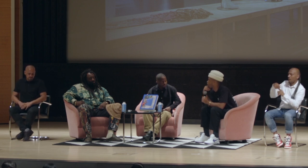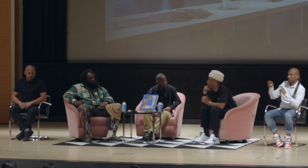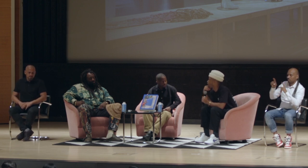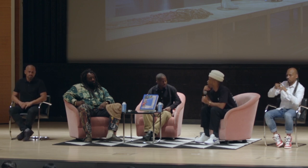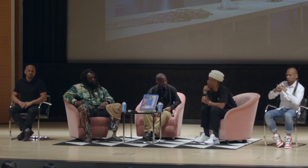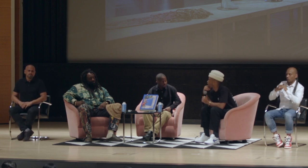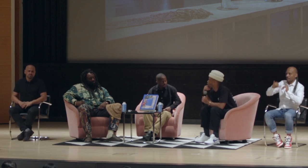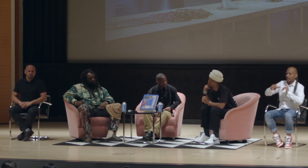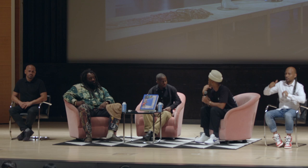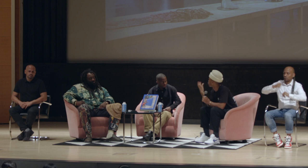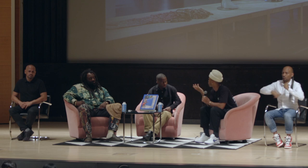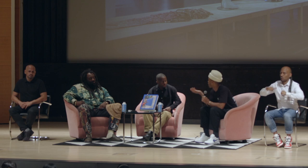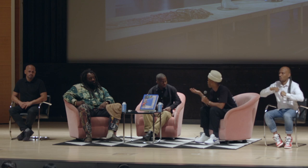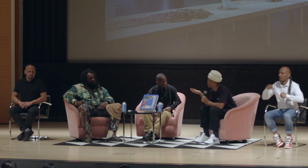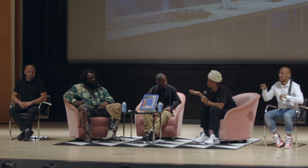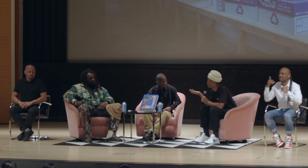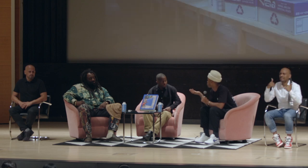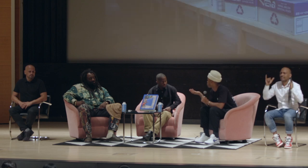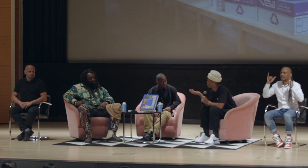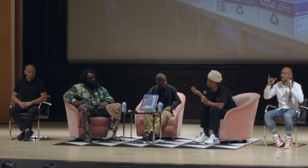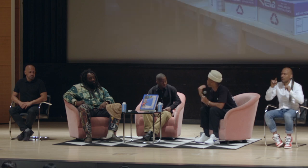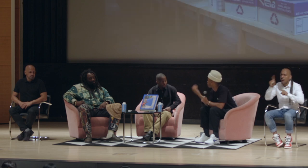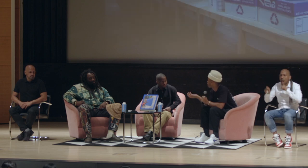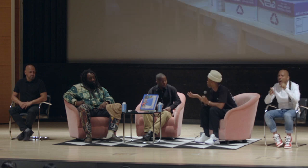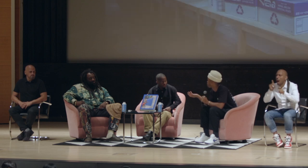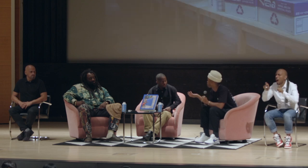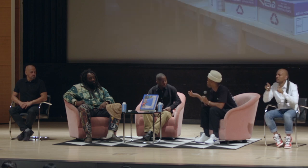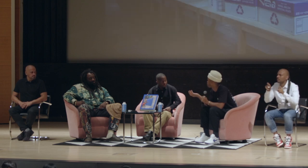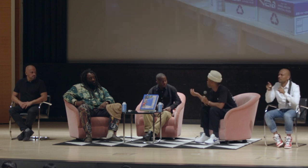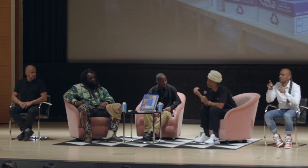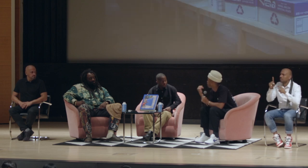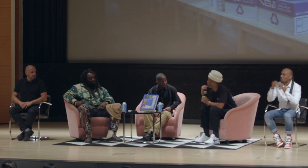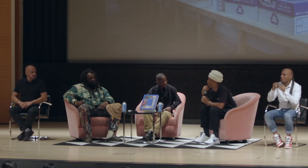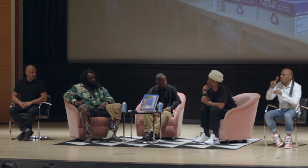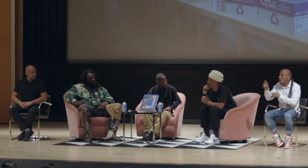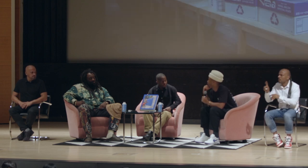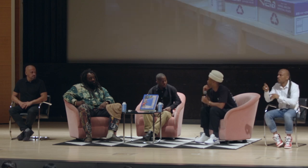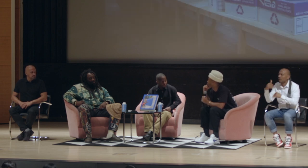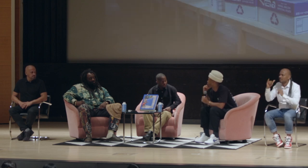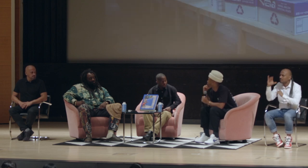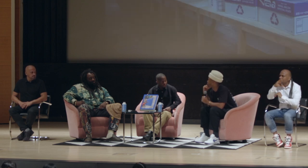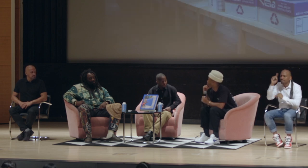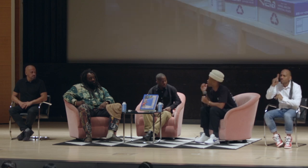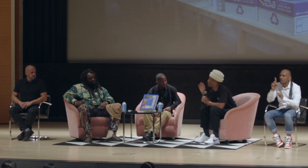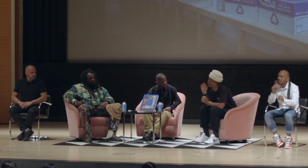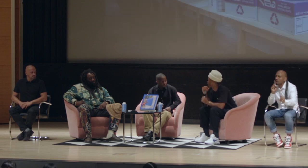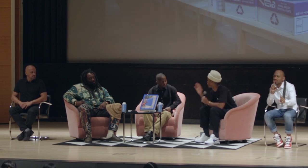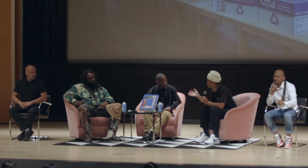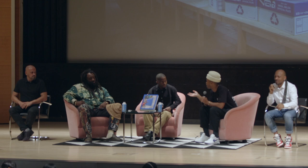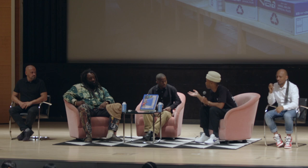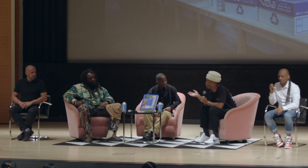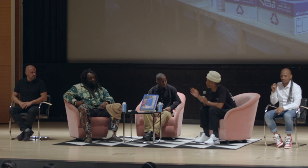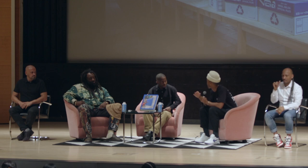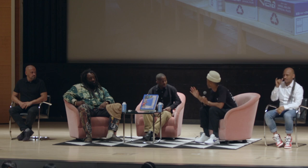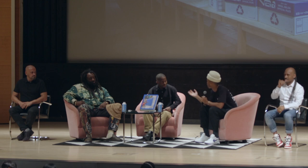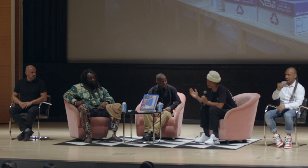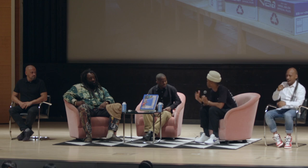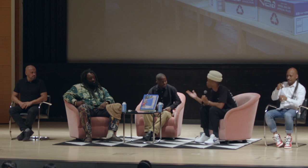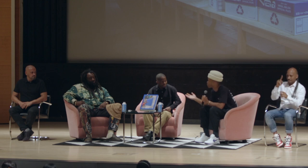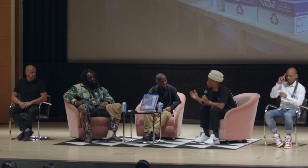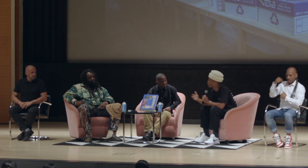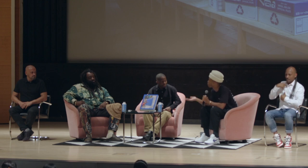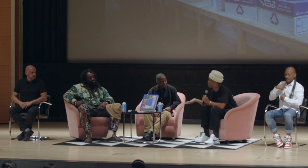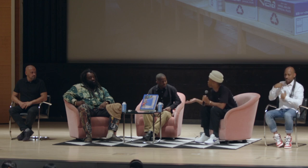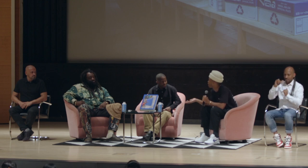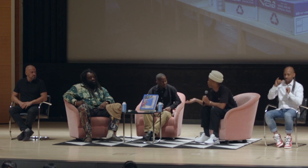this show, is that he was still sort of asking questions and sort of seeking answers, right? And that sort of organized every WhatsApp